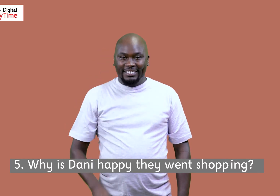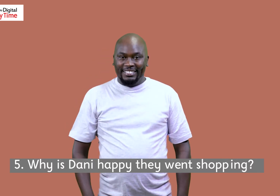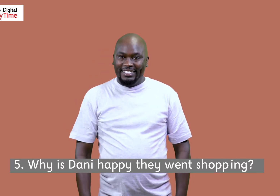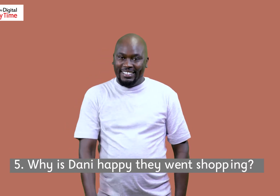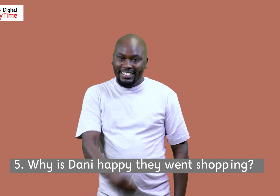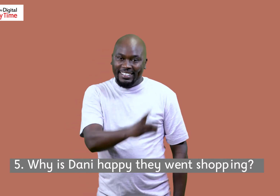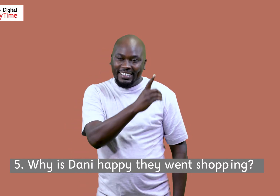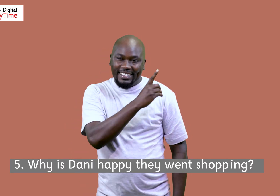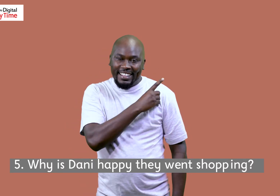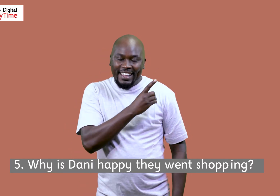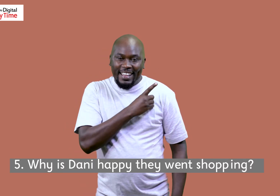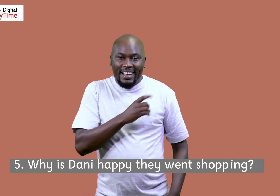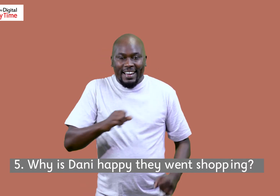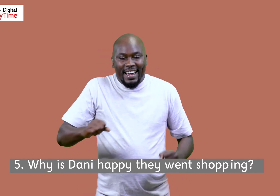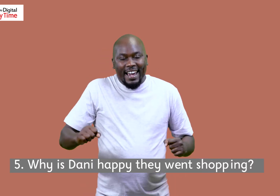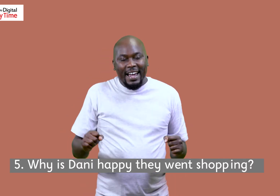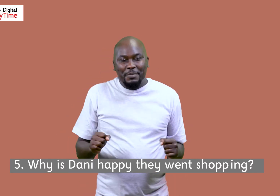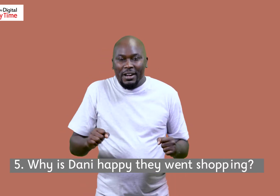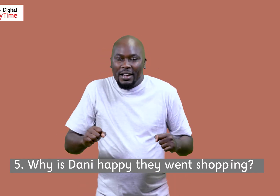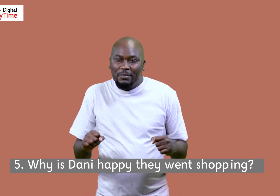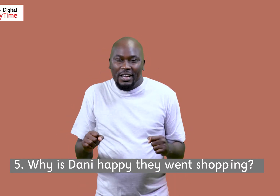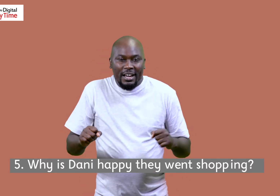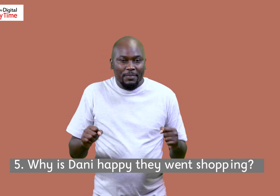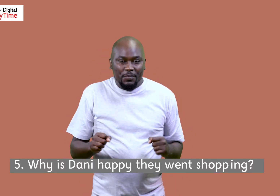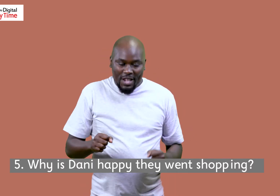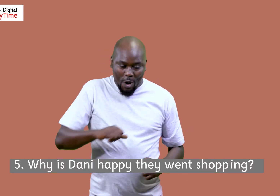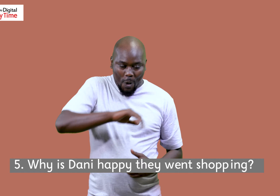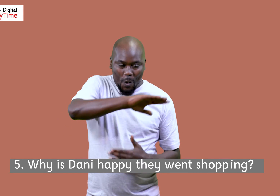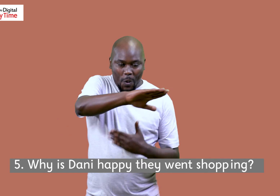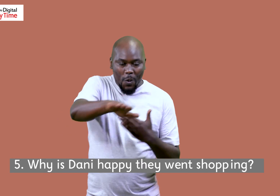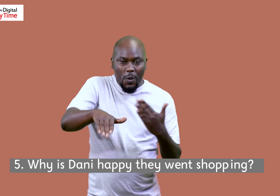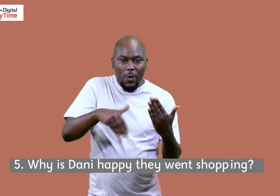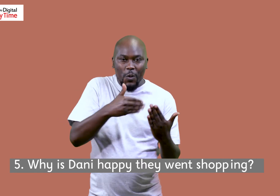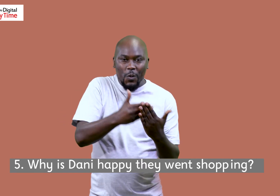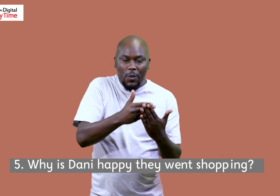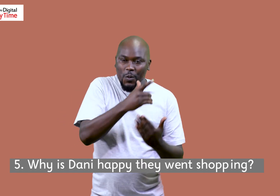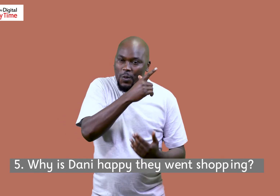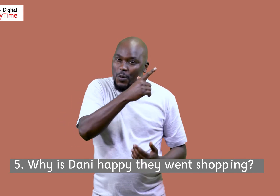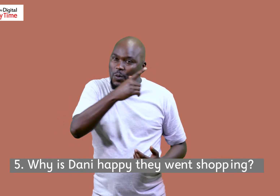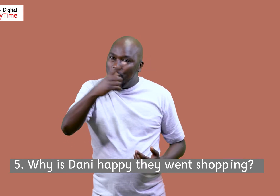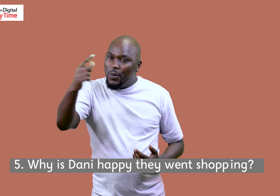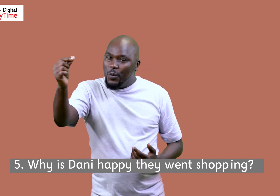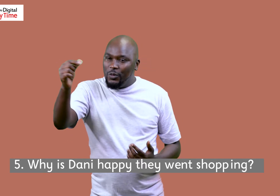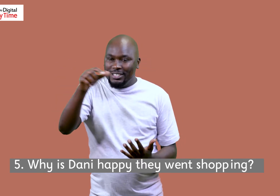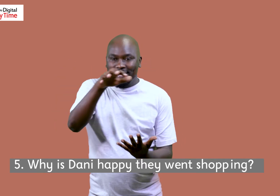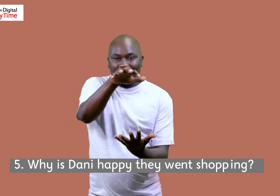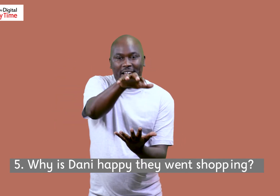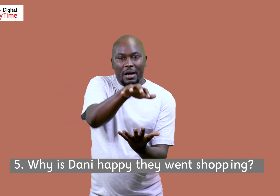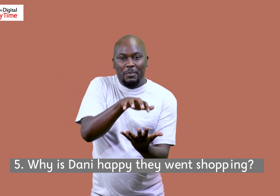Number 5. Why is Danny happy they went shopping?